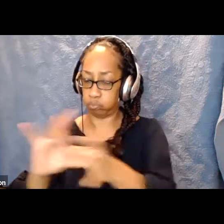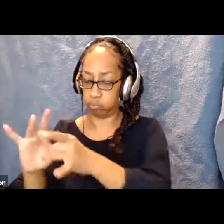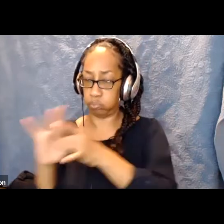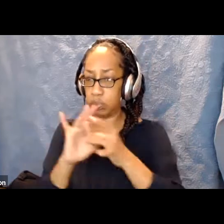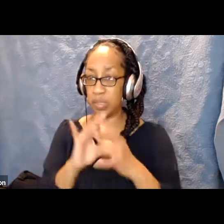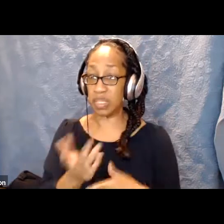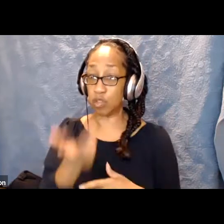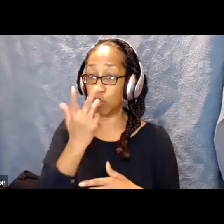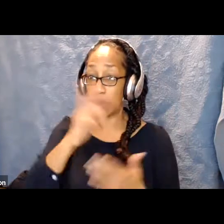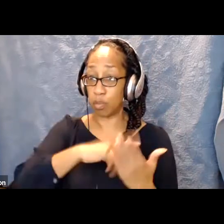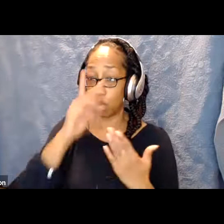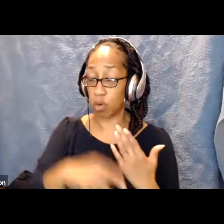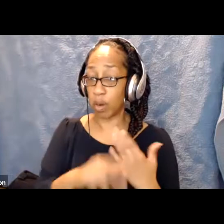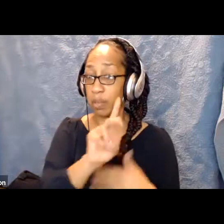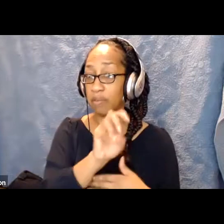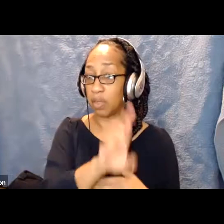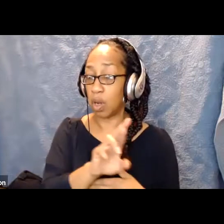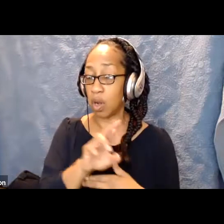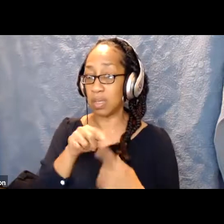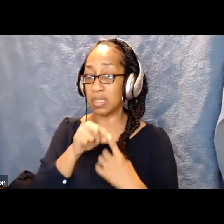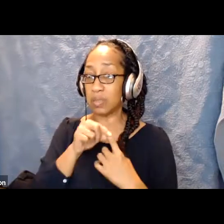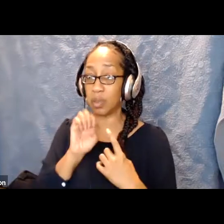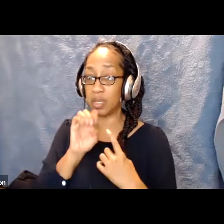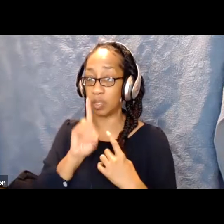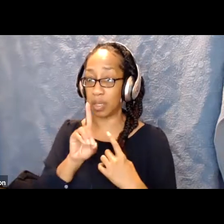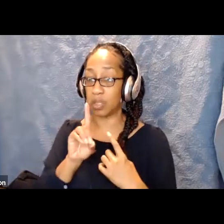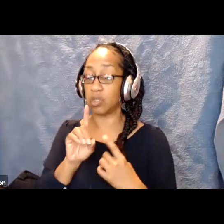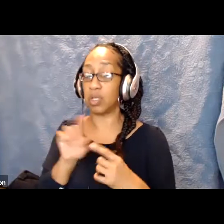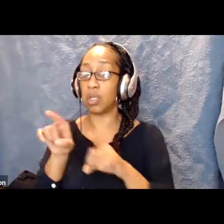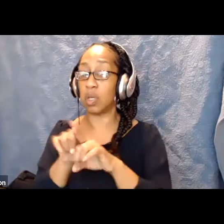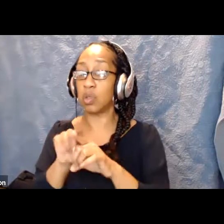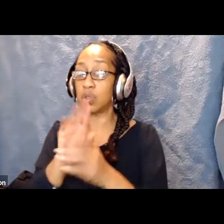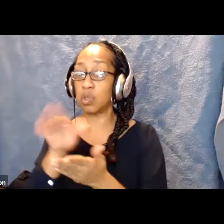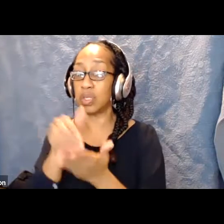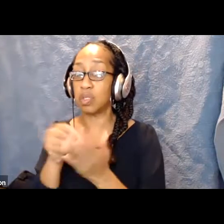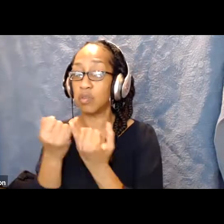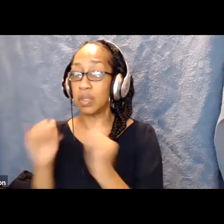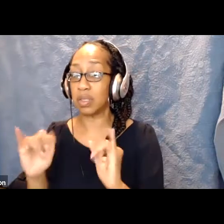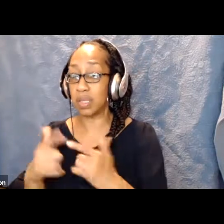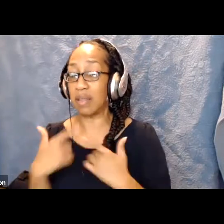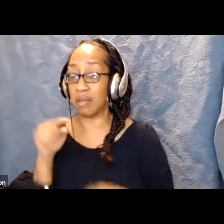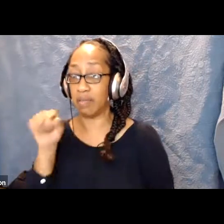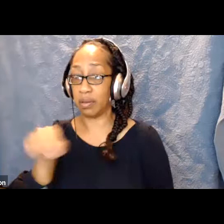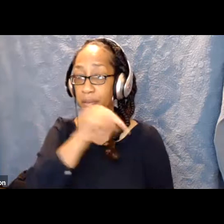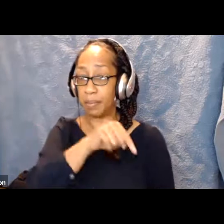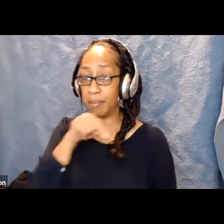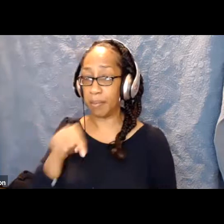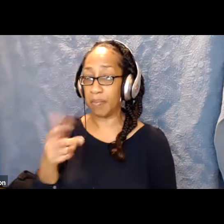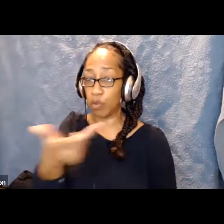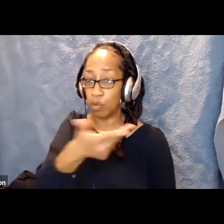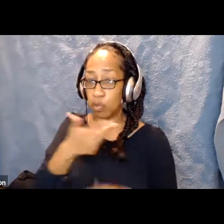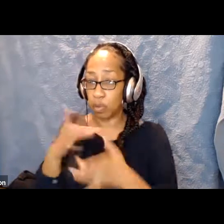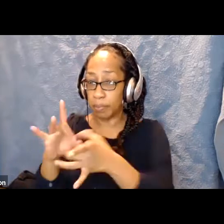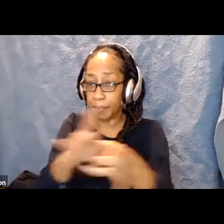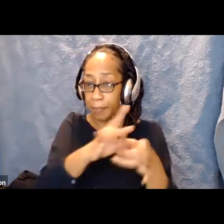programs: vocational rehabilitation, special education, and centers for independent living. The first of these changes that